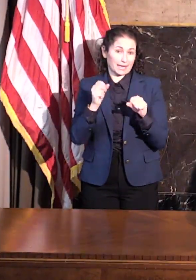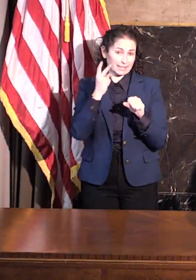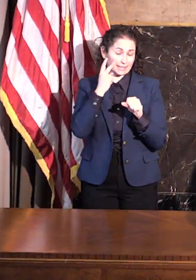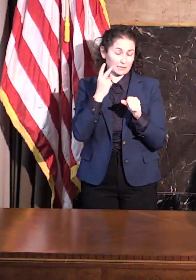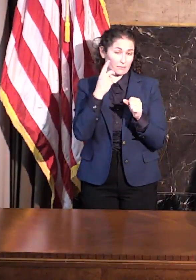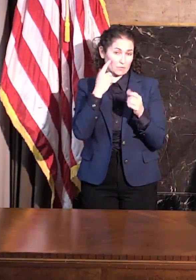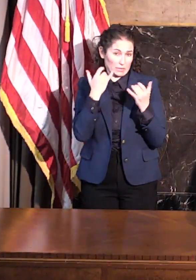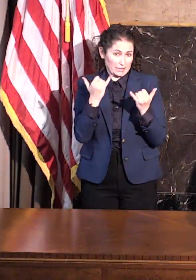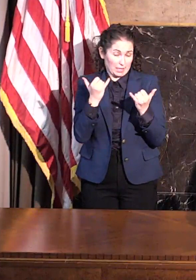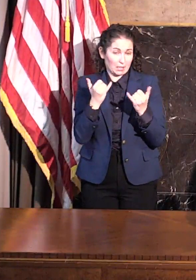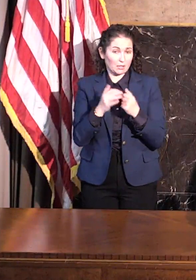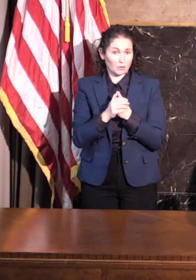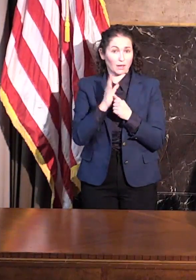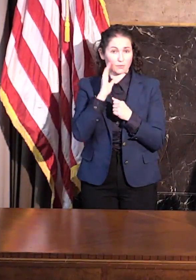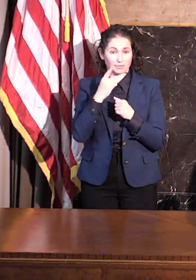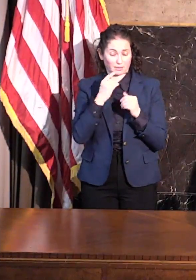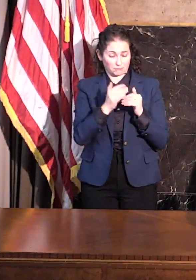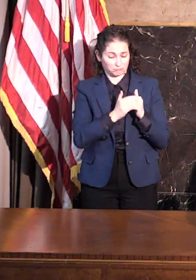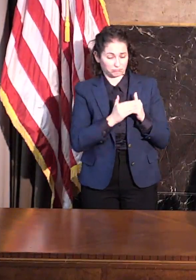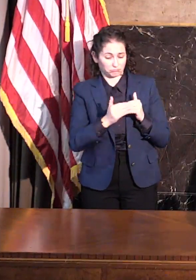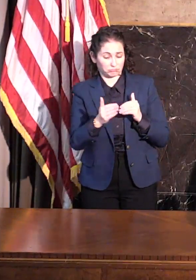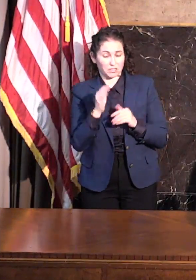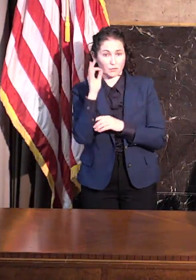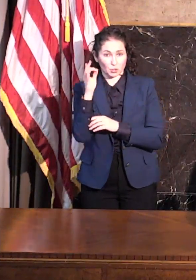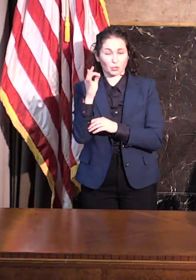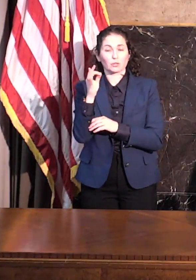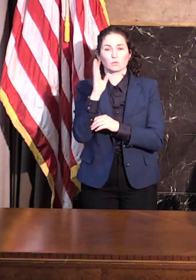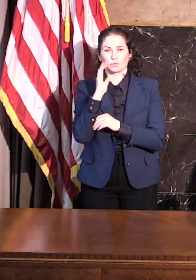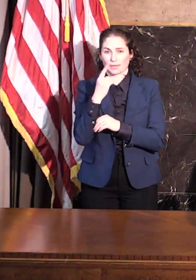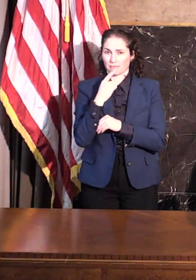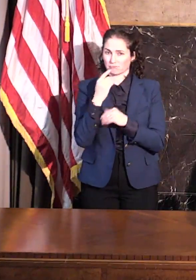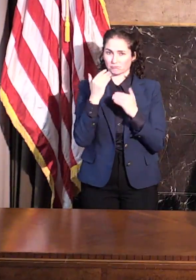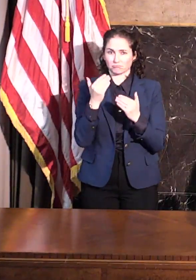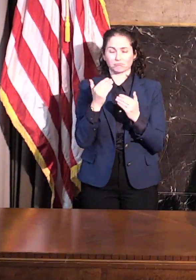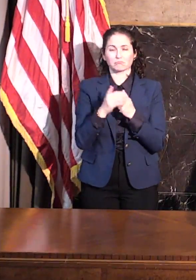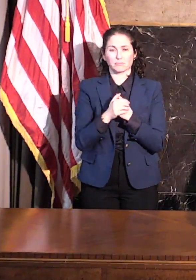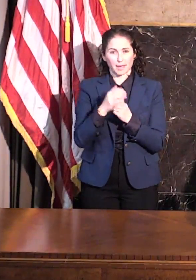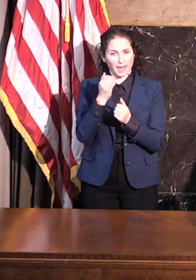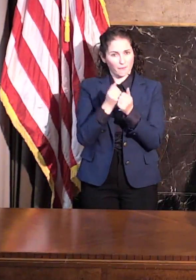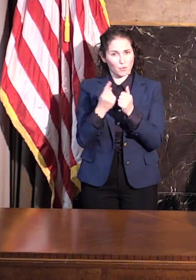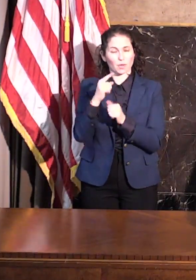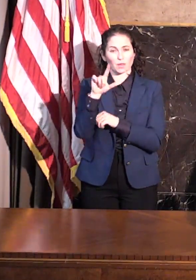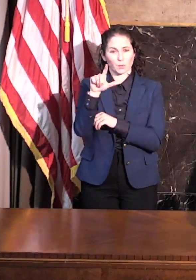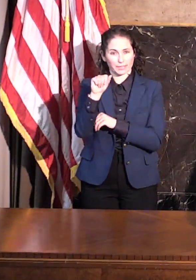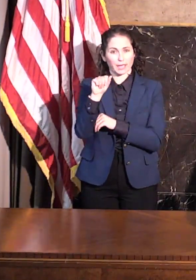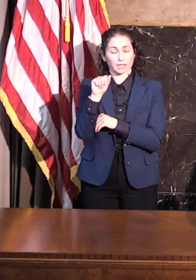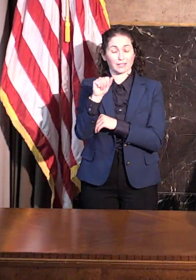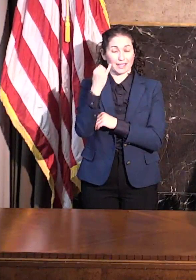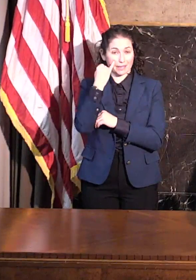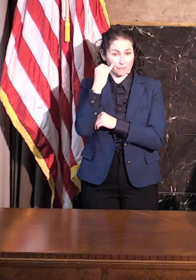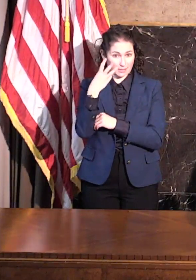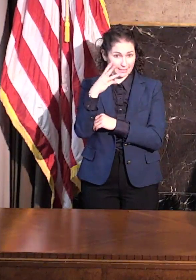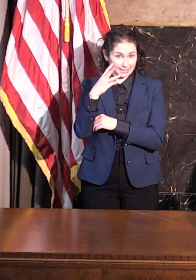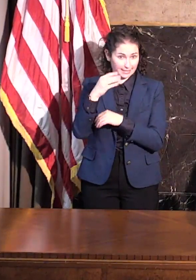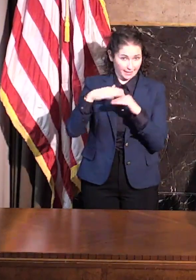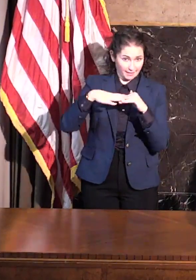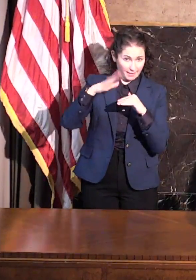believe this will be the last expansion of eligibility that we're going to make before we open it up to the general